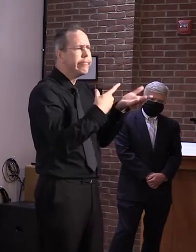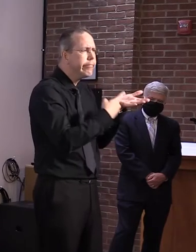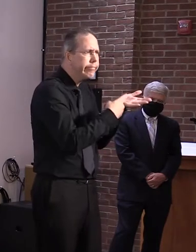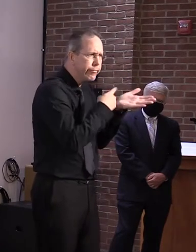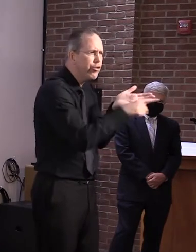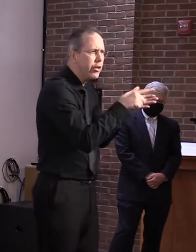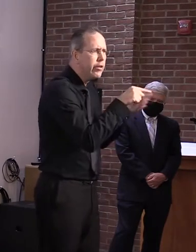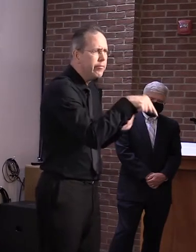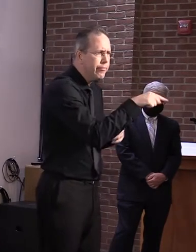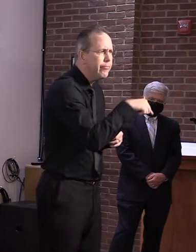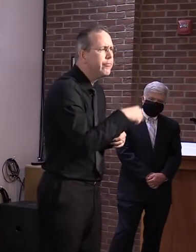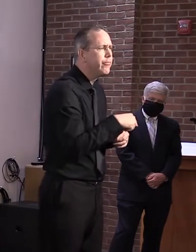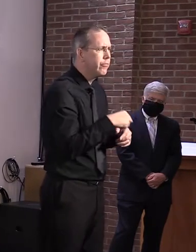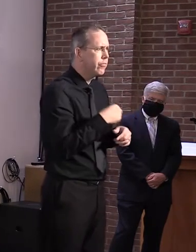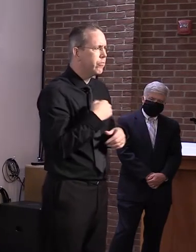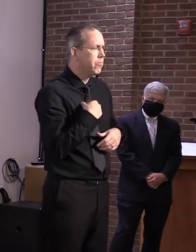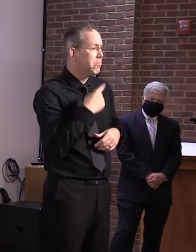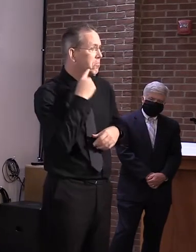is longer than our list.